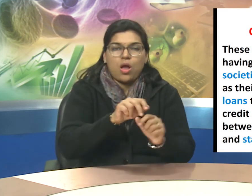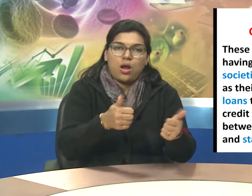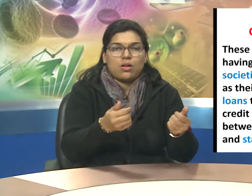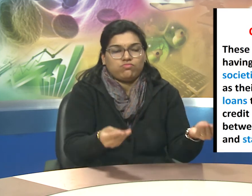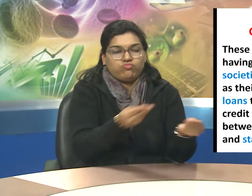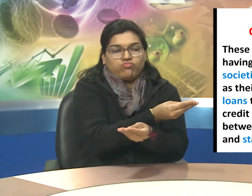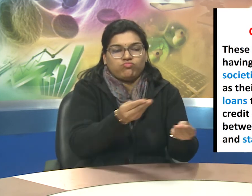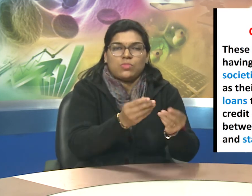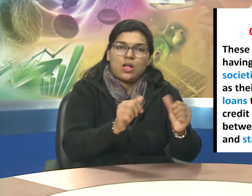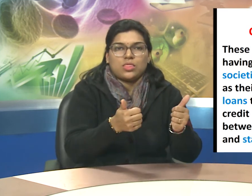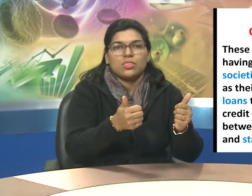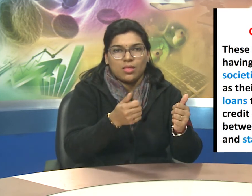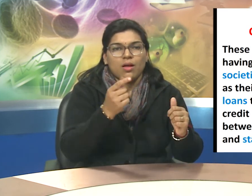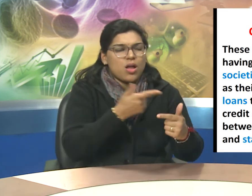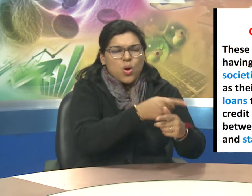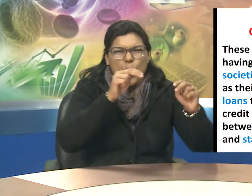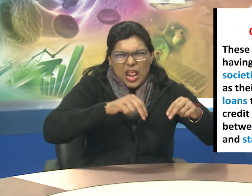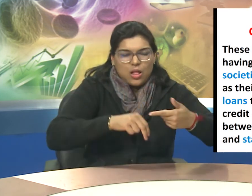say type of bank.